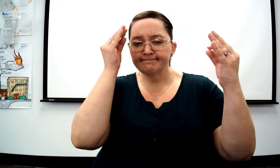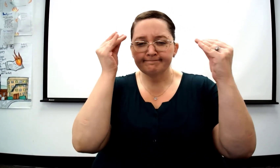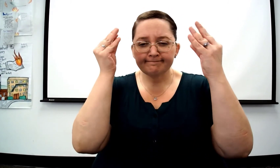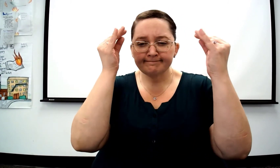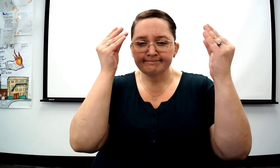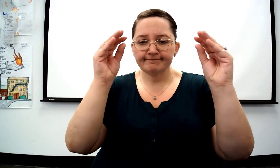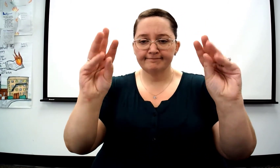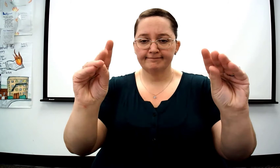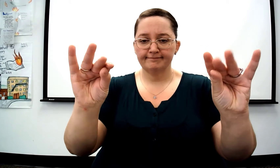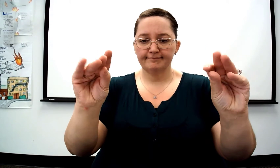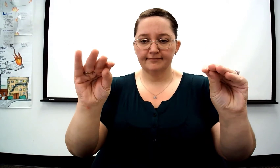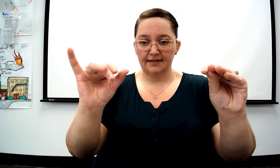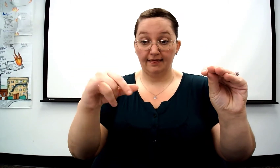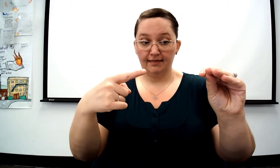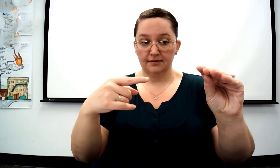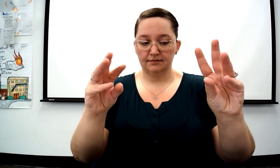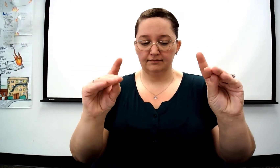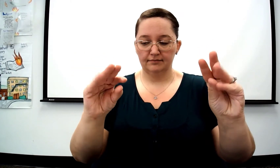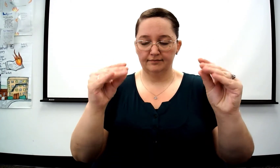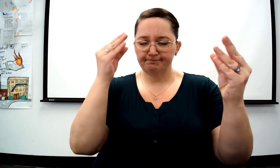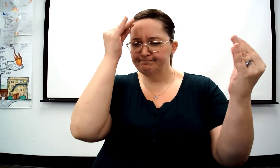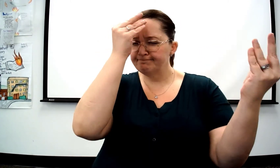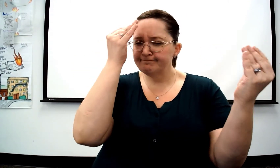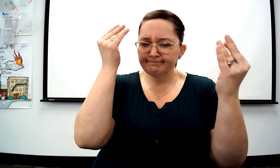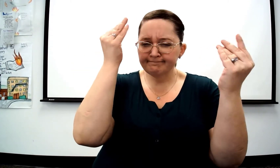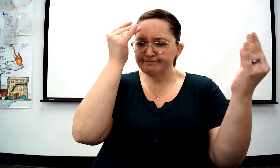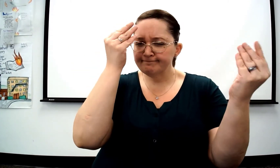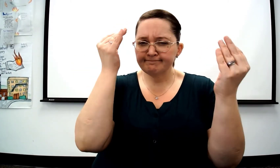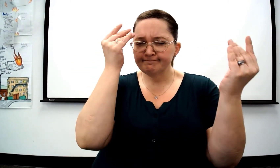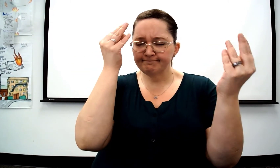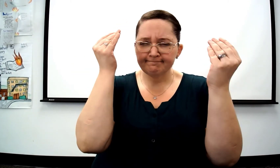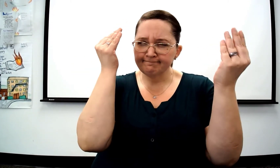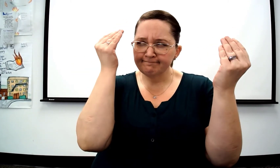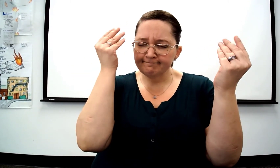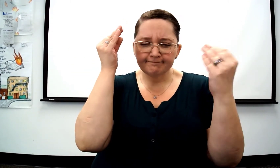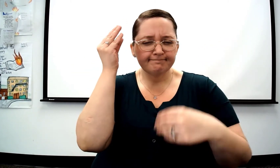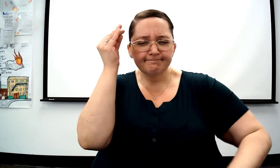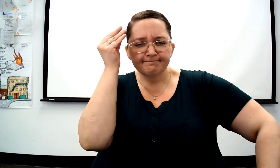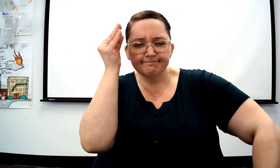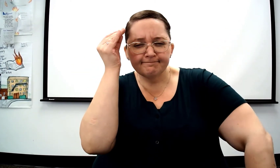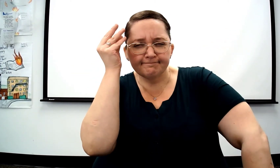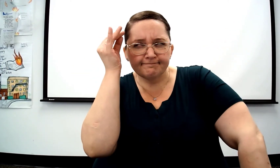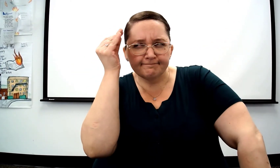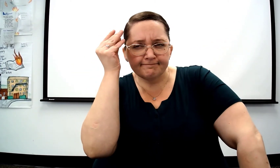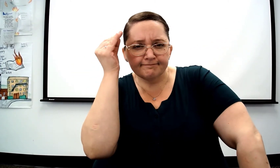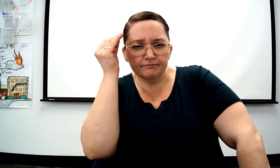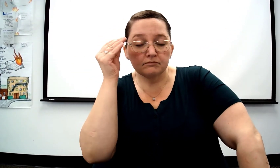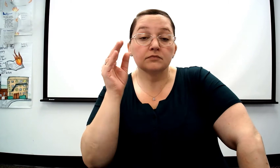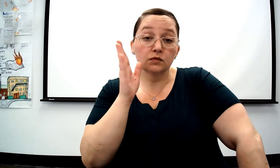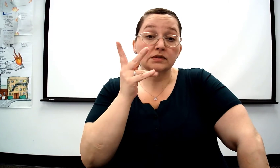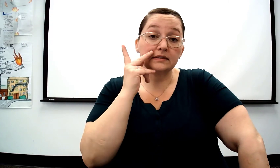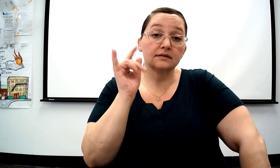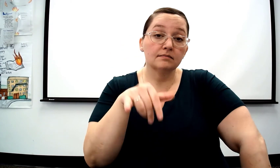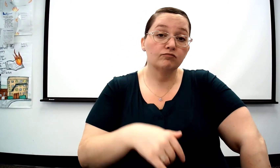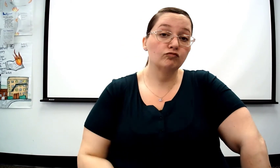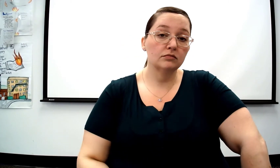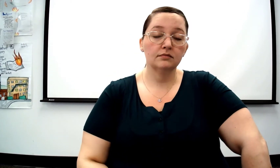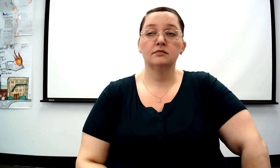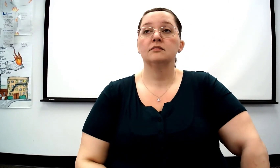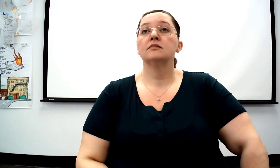You will also see this movement where you're wiggling your fingers like in a flat O, that you're thinking about it. You will see that